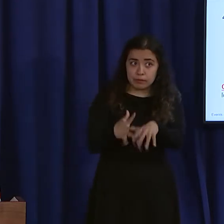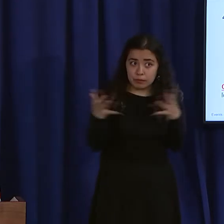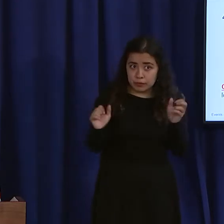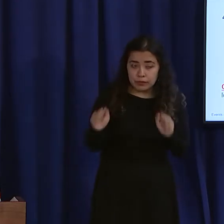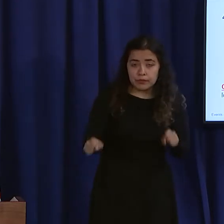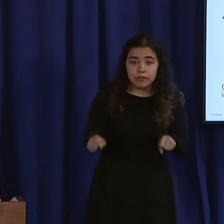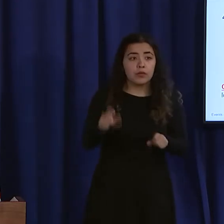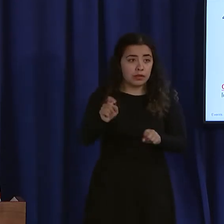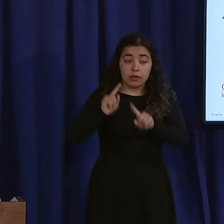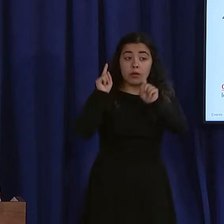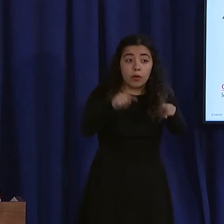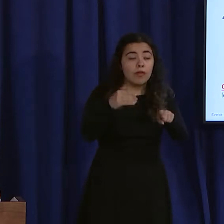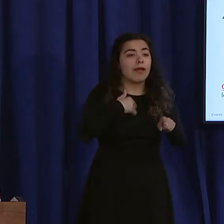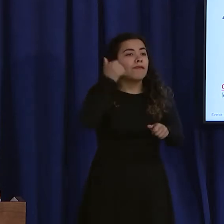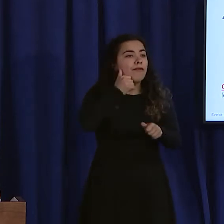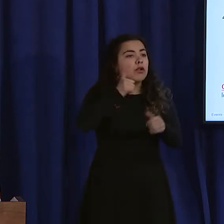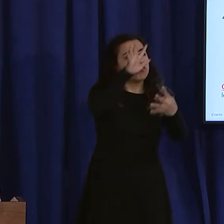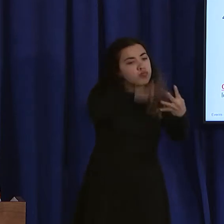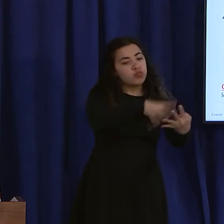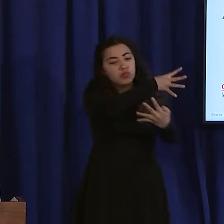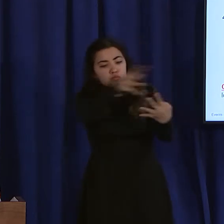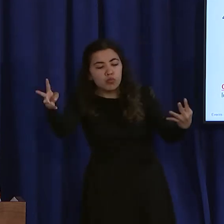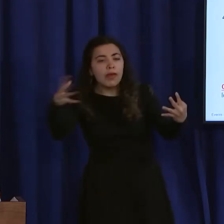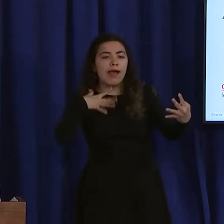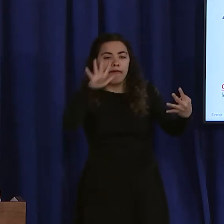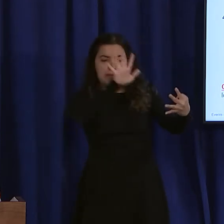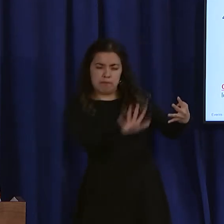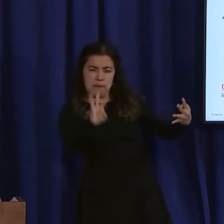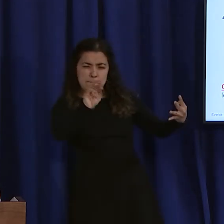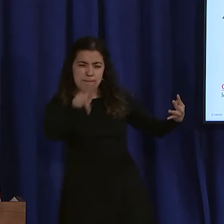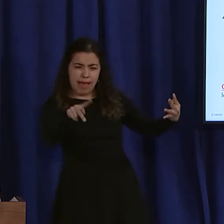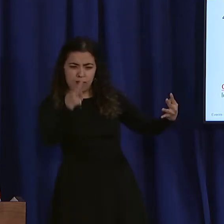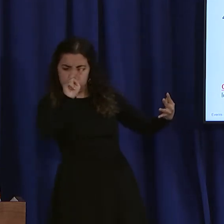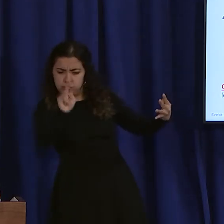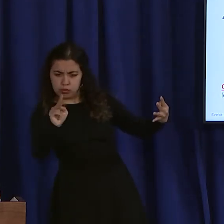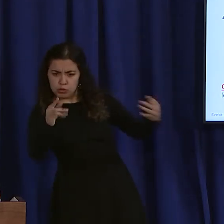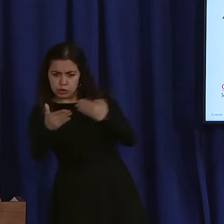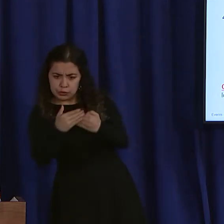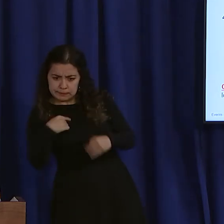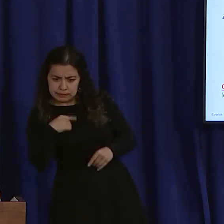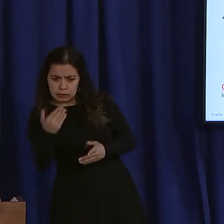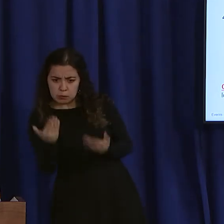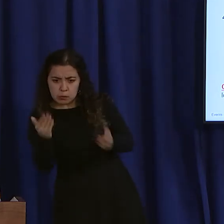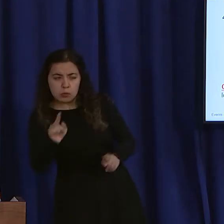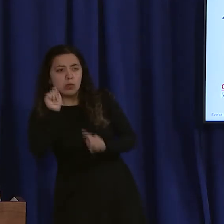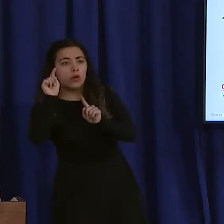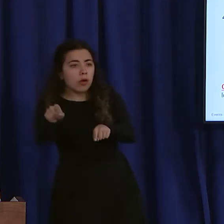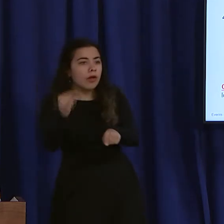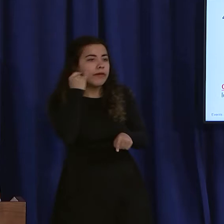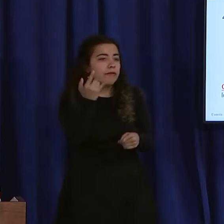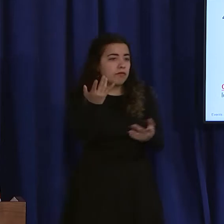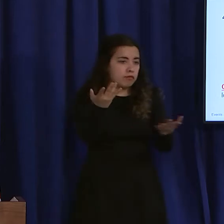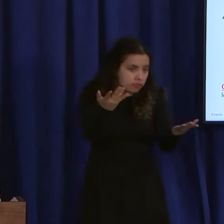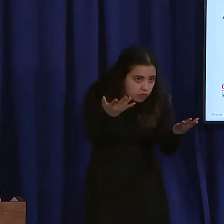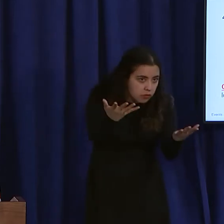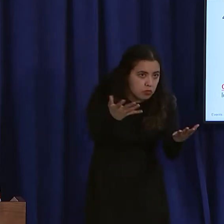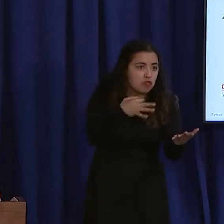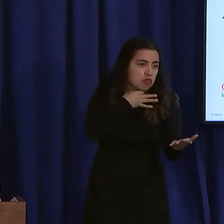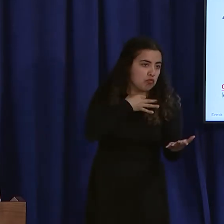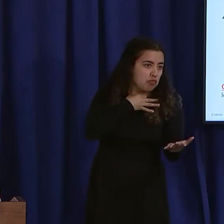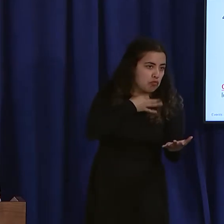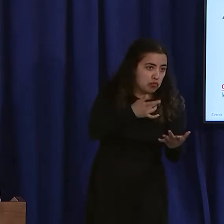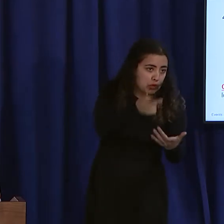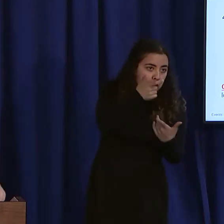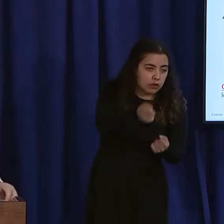day-by-day calendar. There's a map. If you really want to come and have the opportunity to get a vaccine in a way that's very convenient in places that folks are going